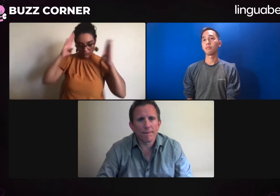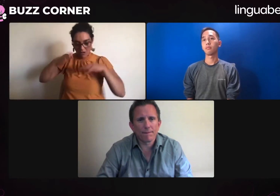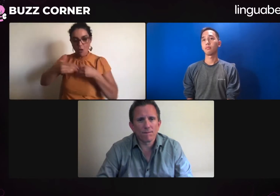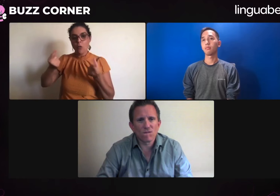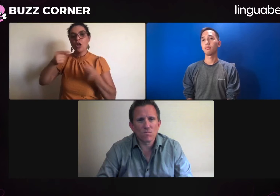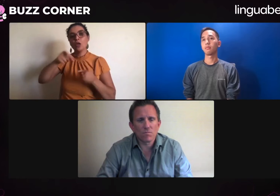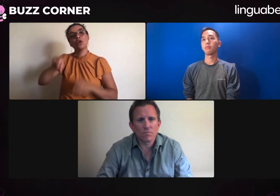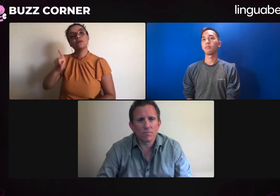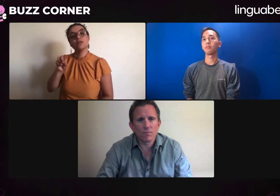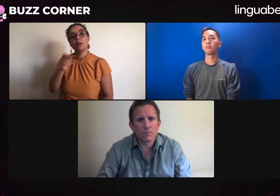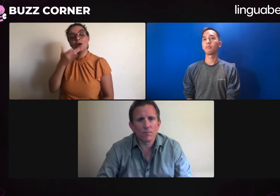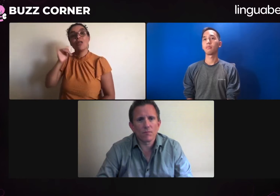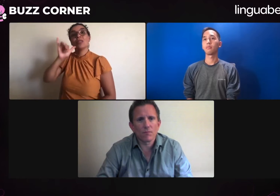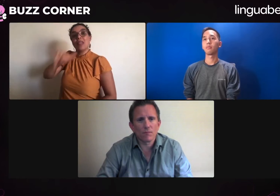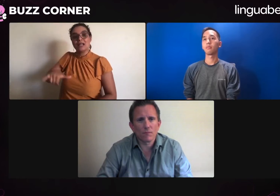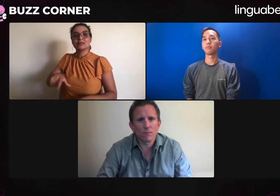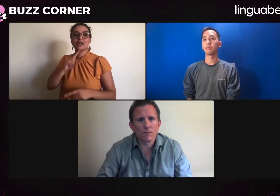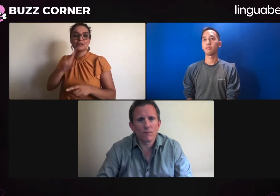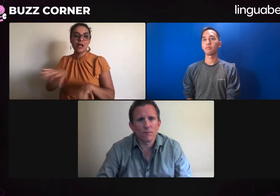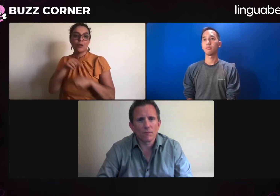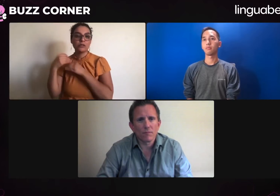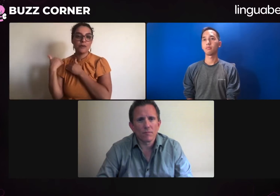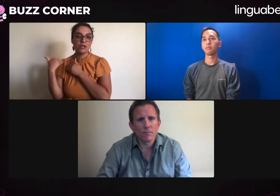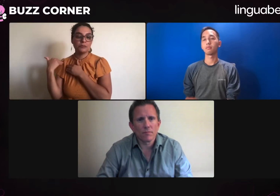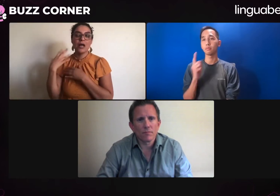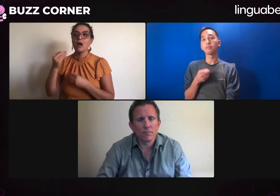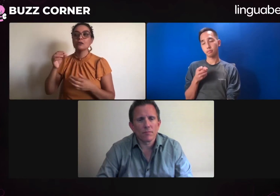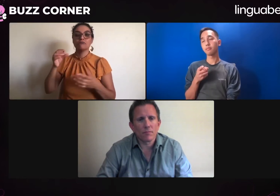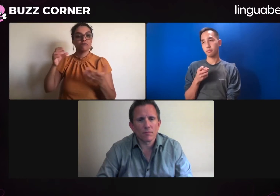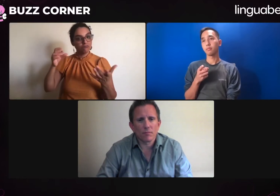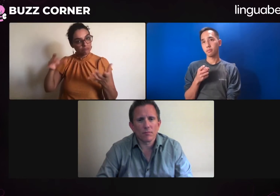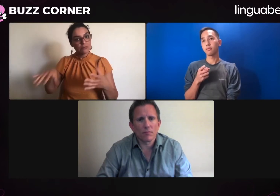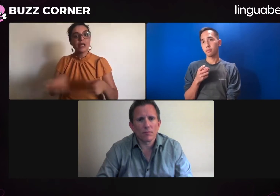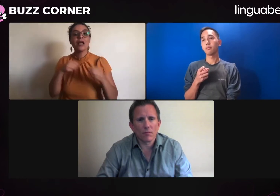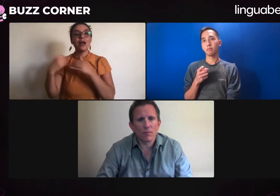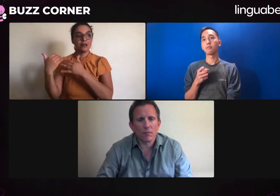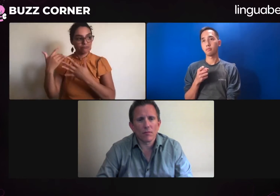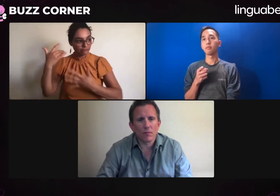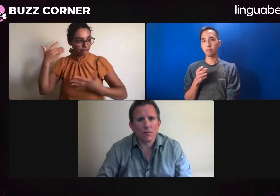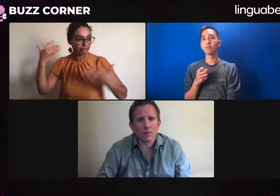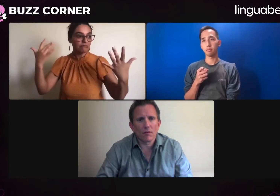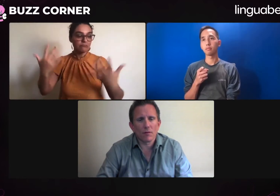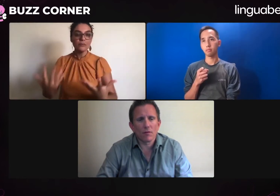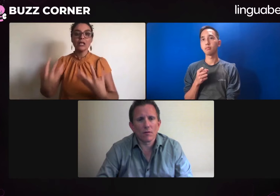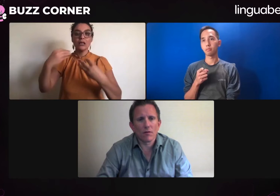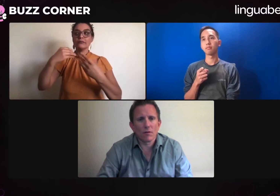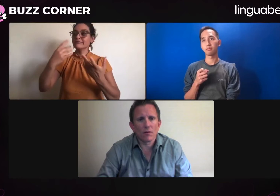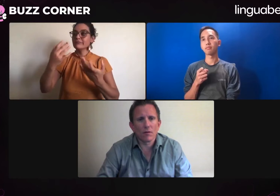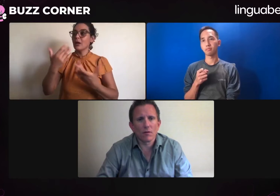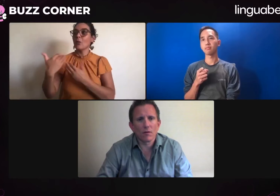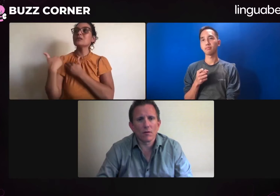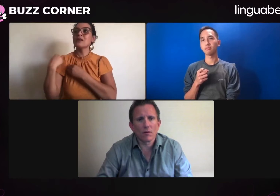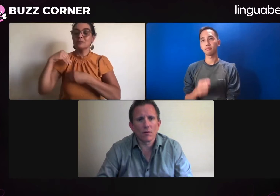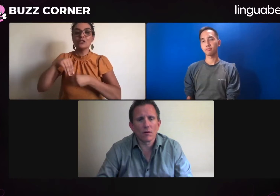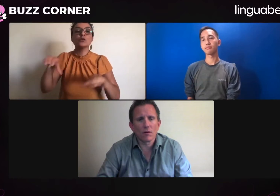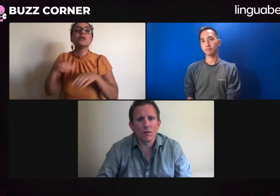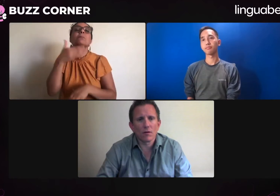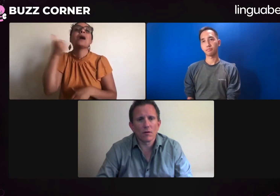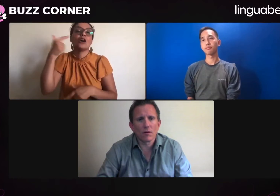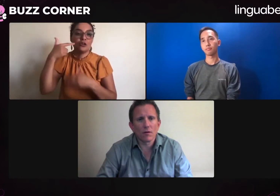better. Instead of saying, I didn't do that and being overly defensive, you're not taking responsibility. Take